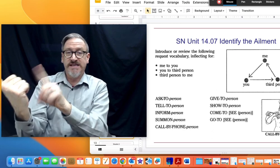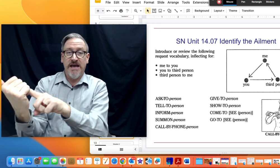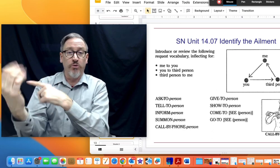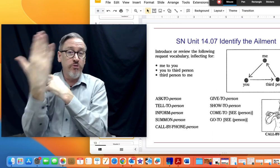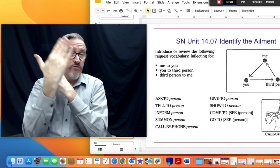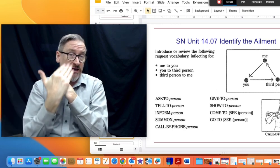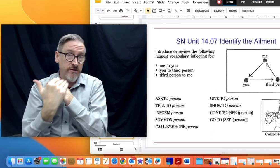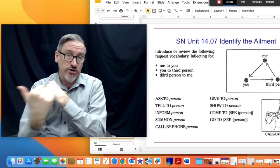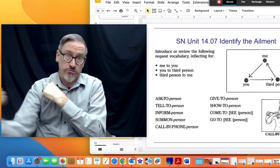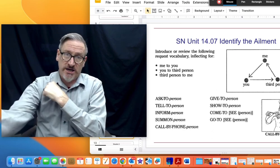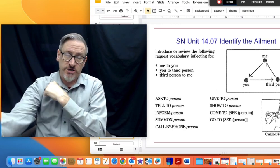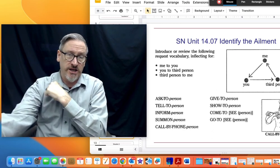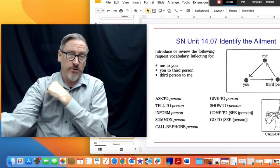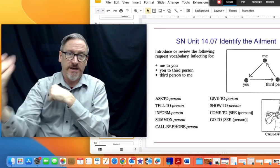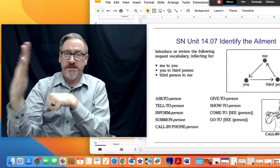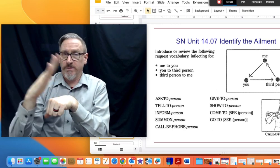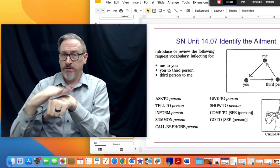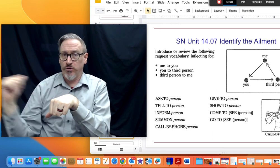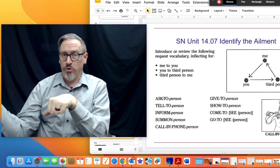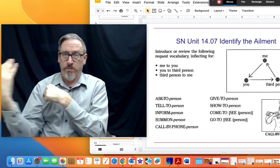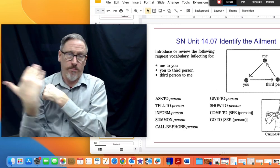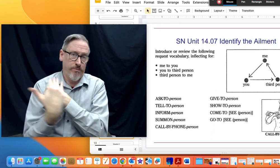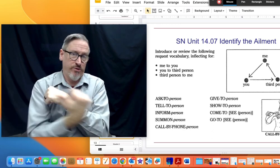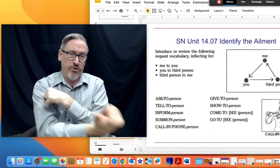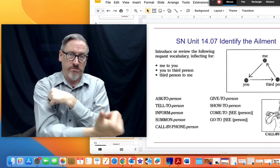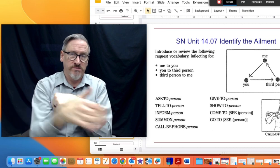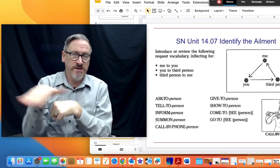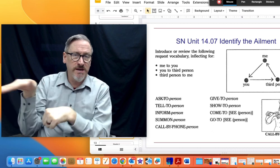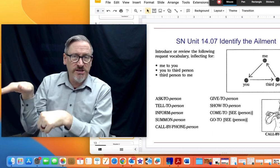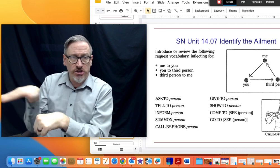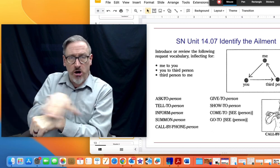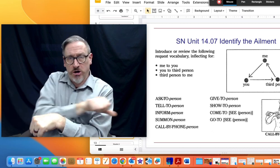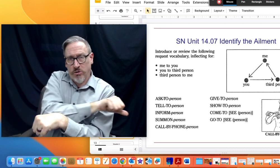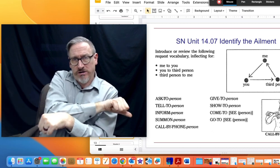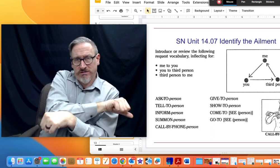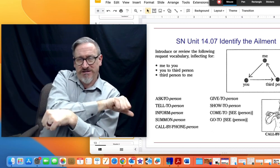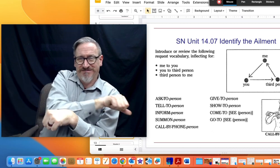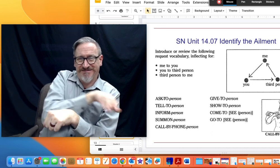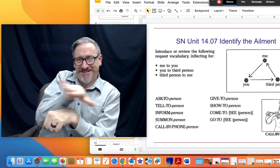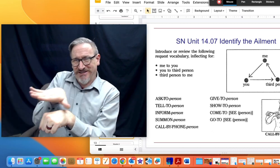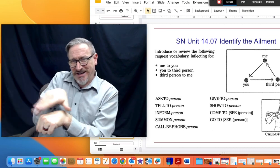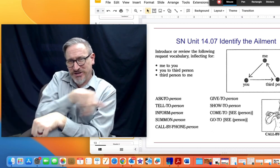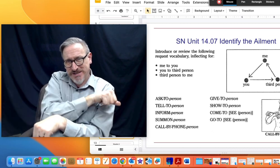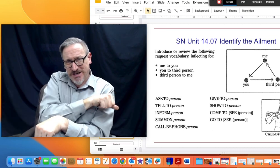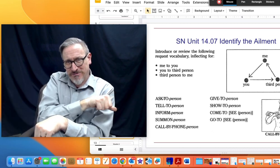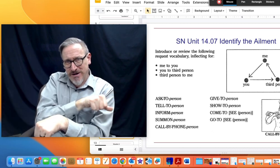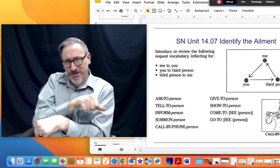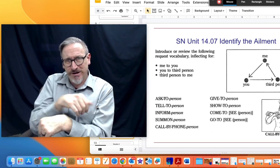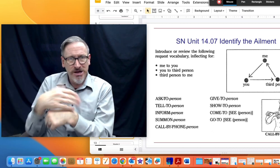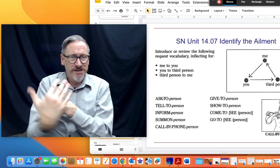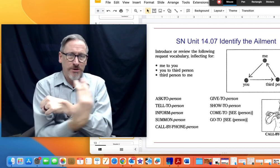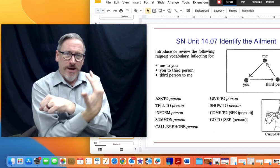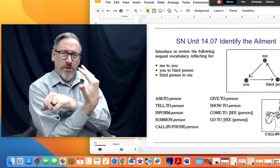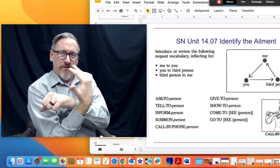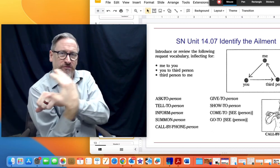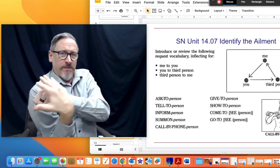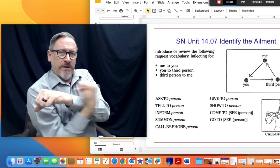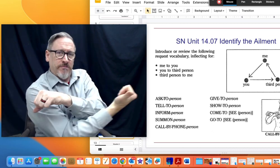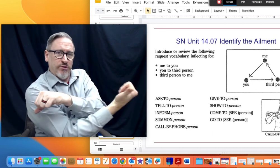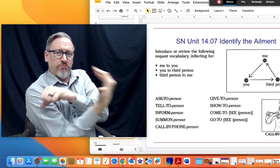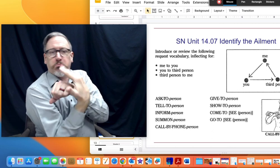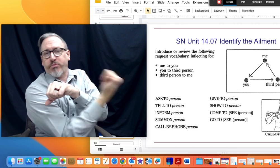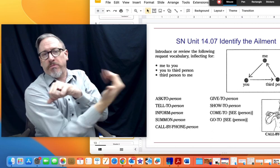This hand will move in the direction that you're being summoned. Sometimes it's awkward to like twist it around. You may want to